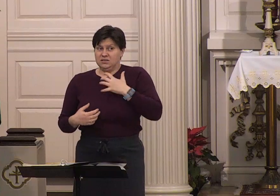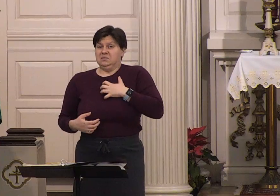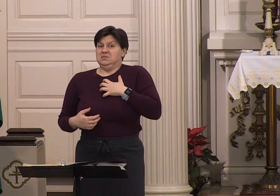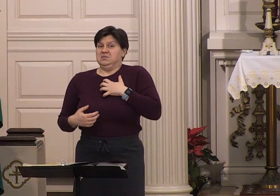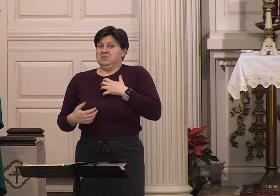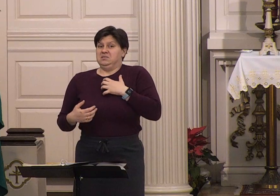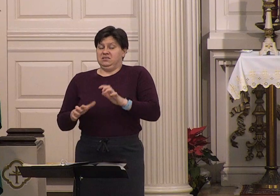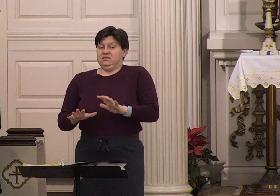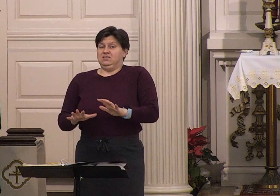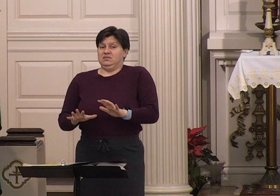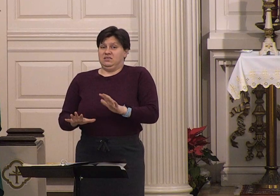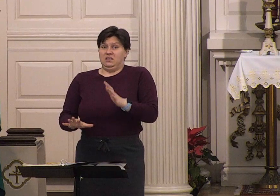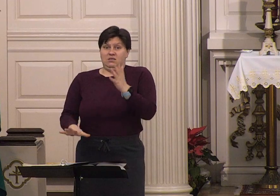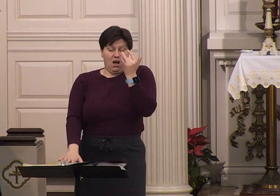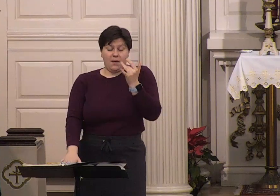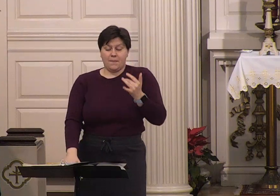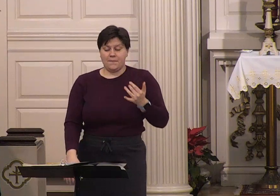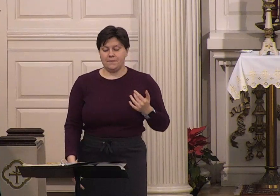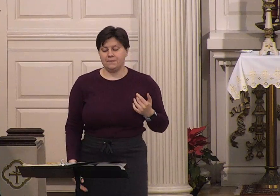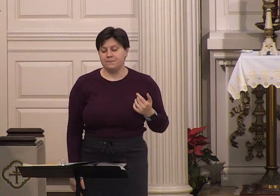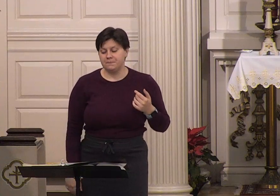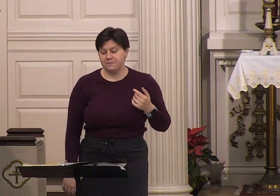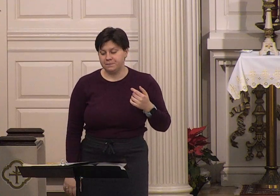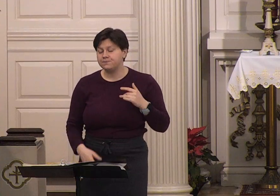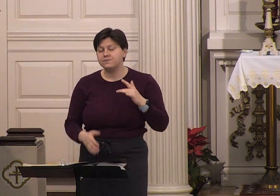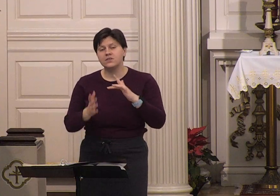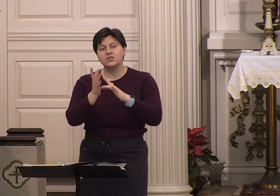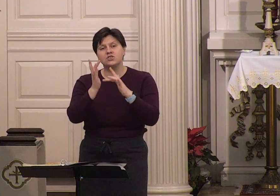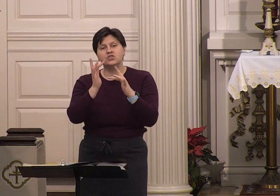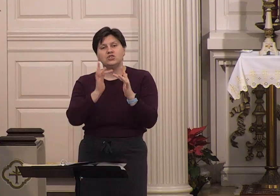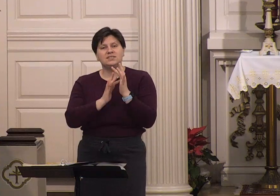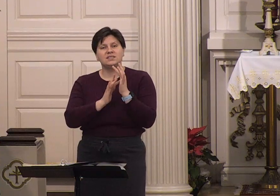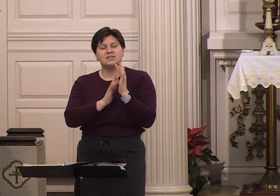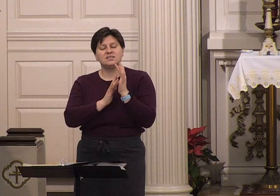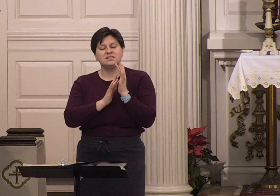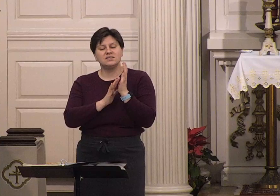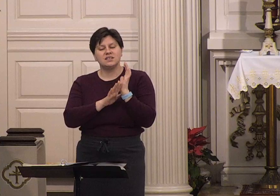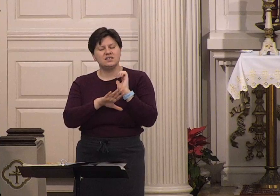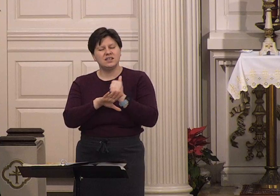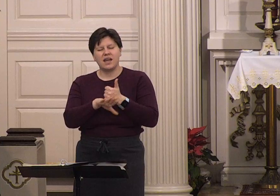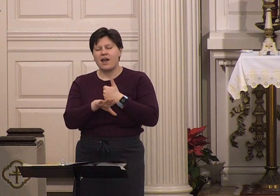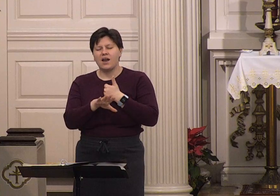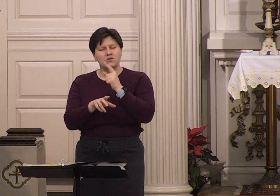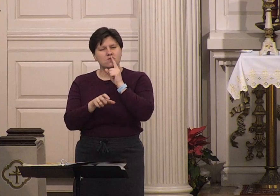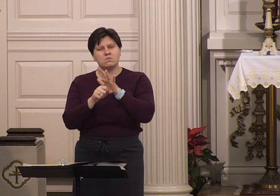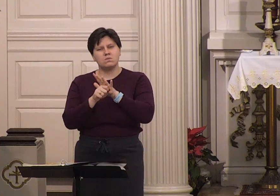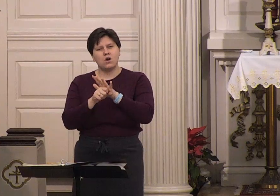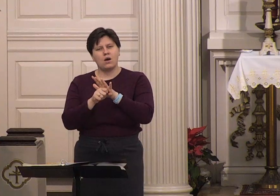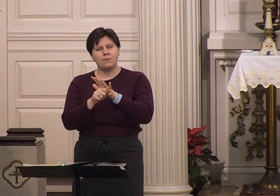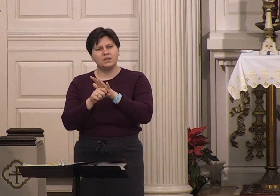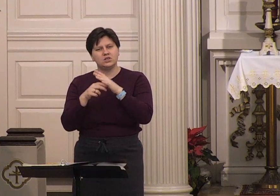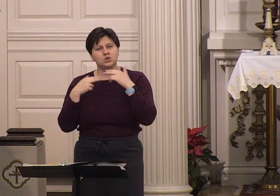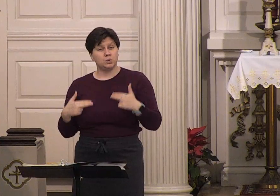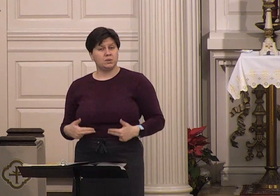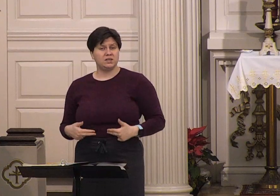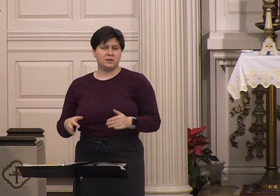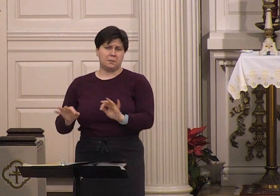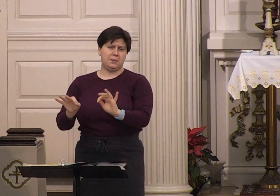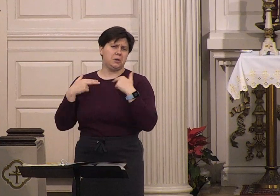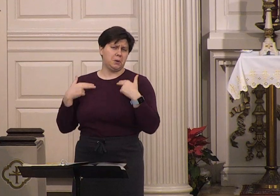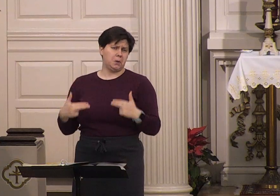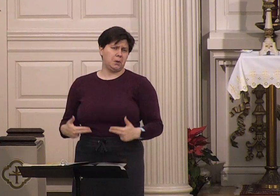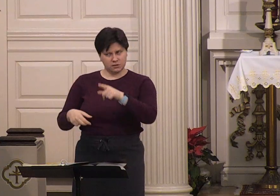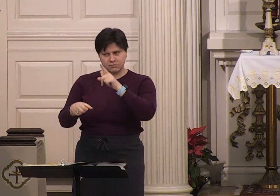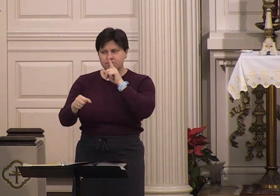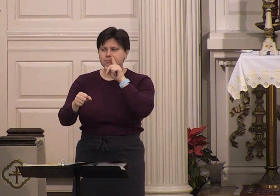because Jesus dares to promise mere human beings a permanent,